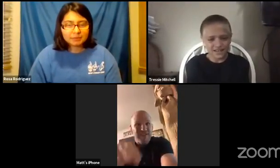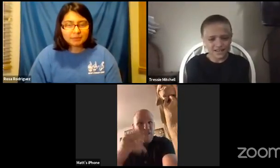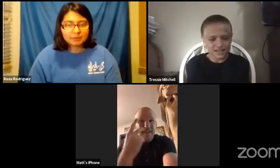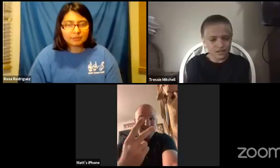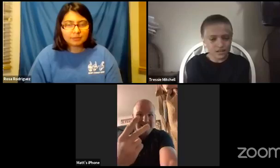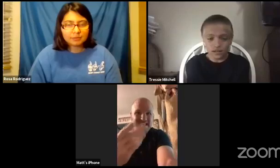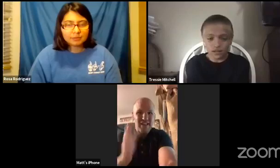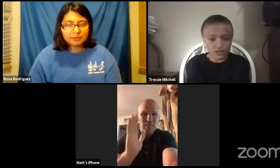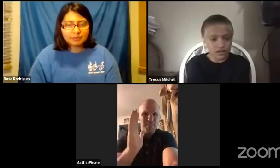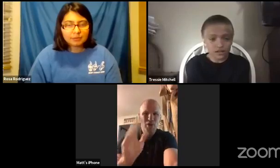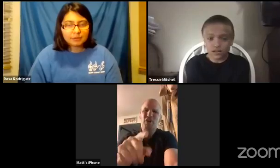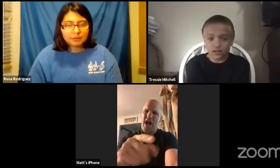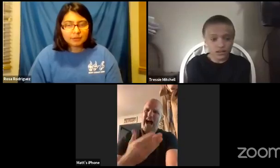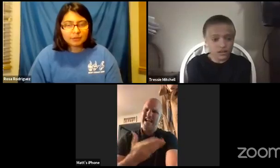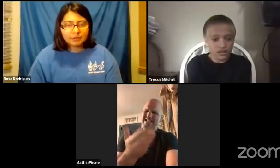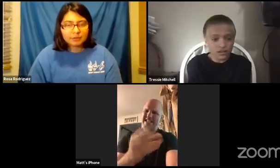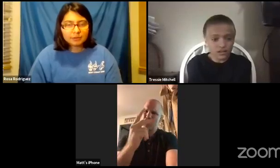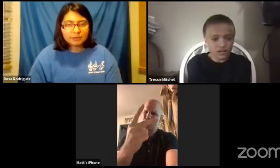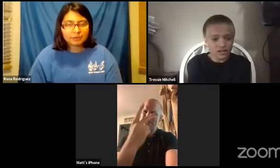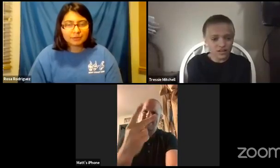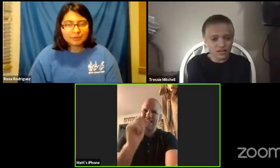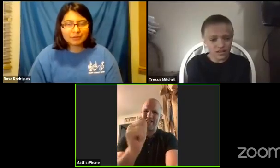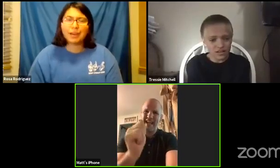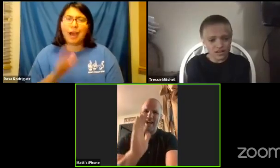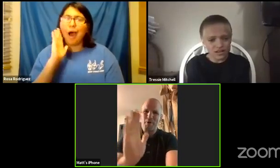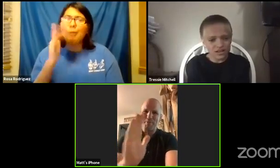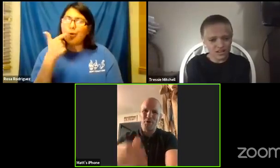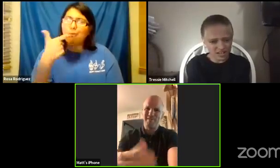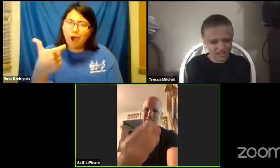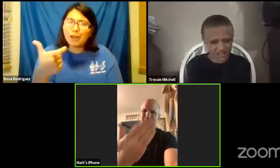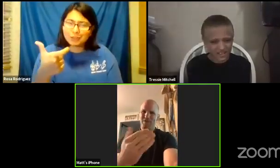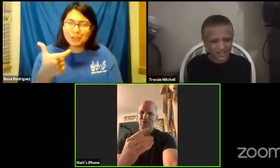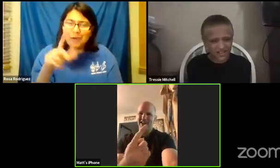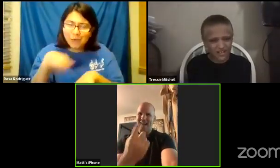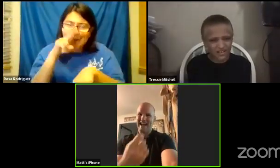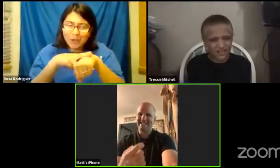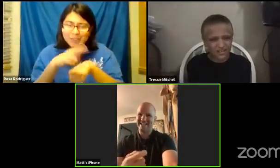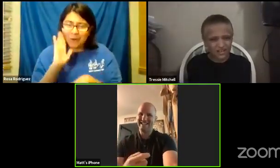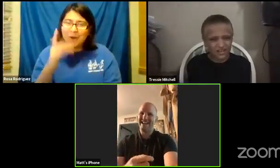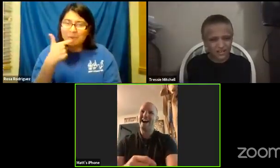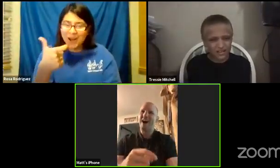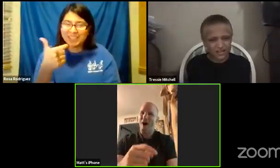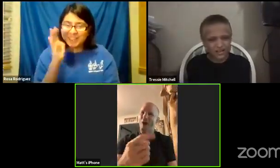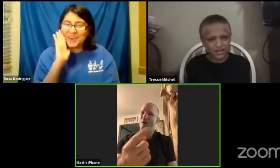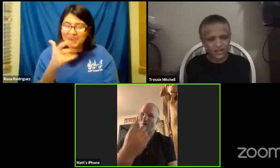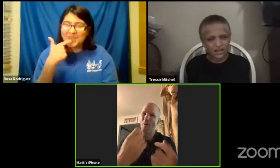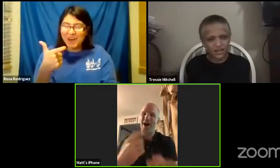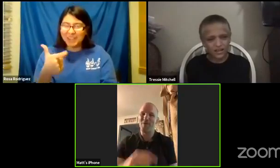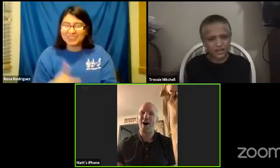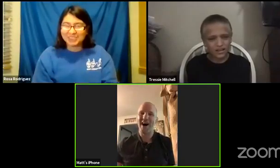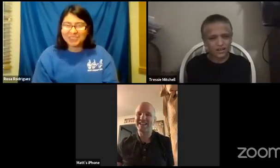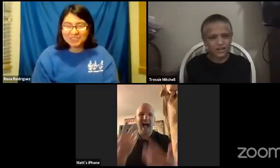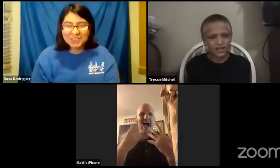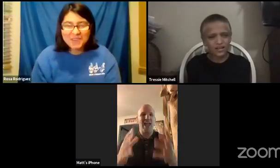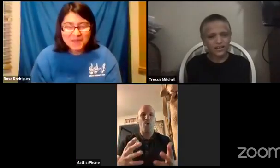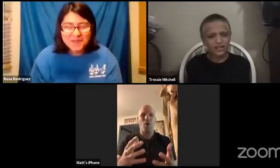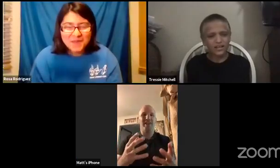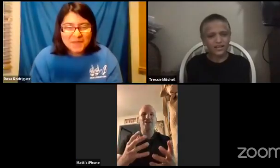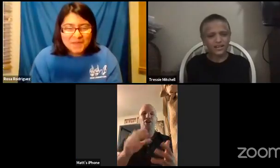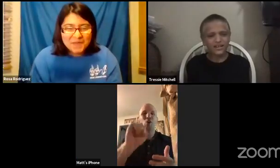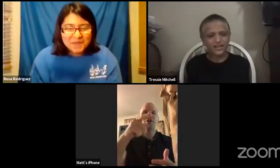If you haven't seen it yet, I don't want to. Spoil it. I suggest you watch the movie. I definitely.